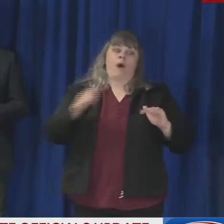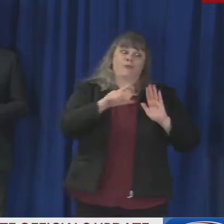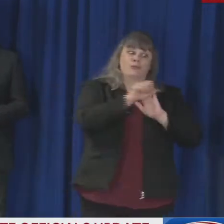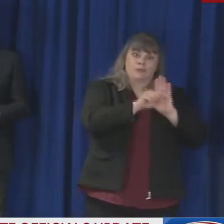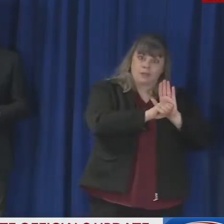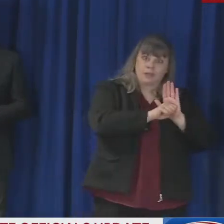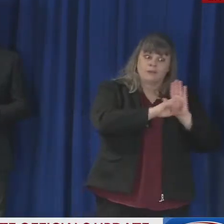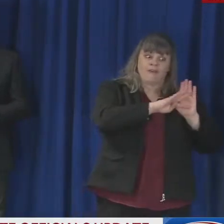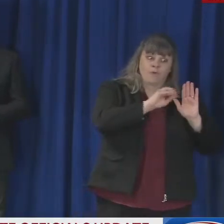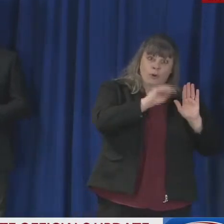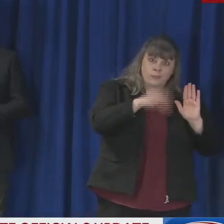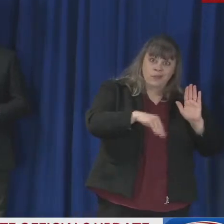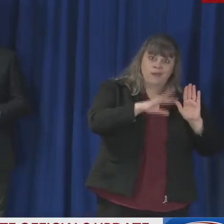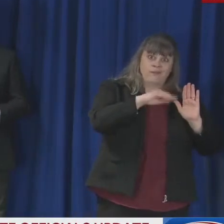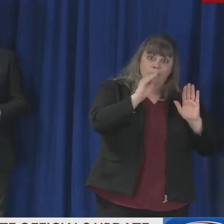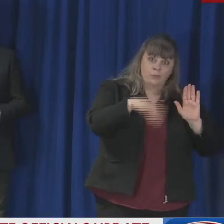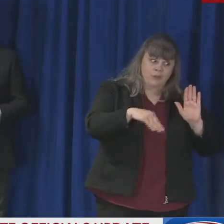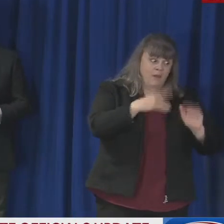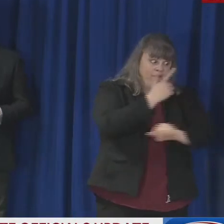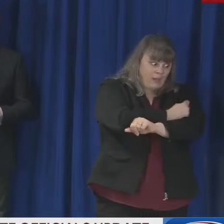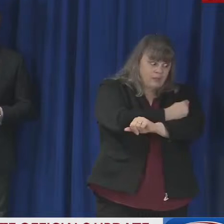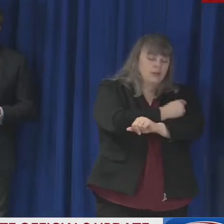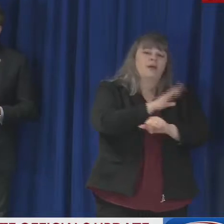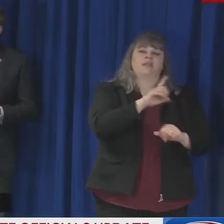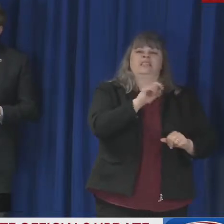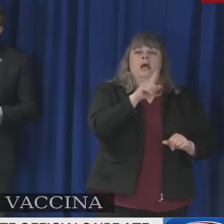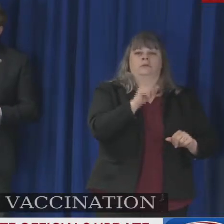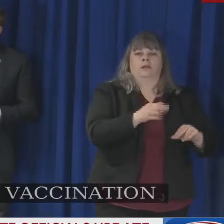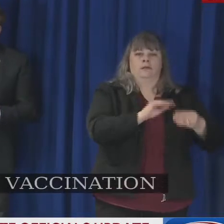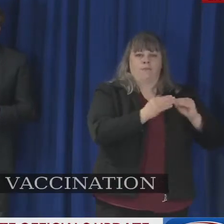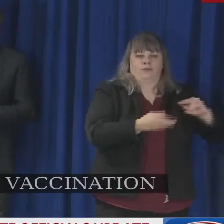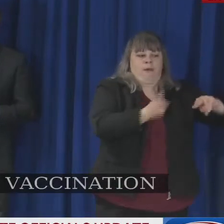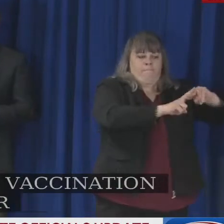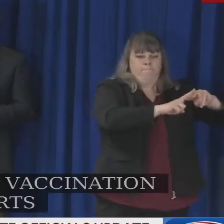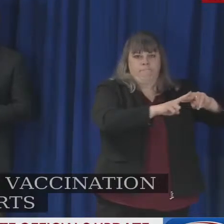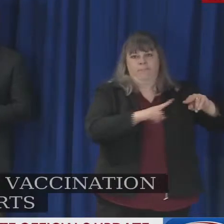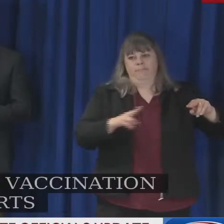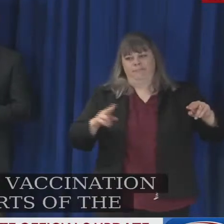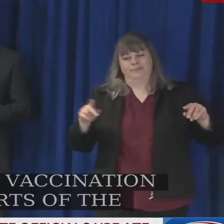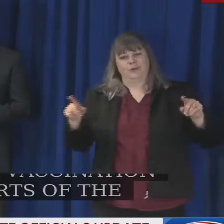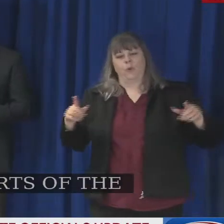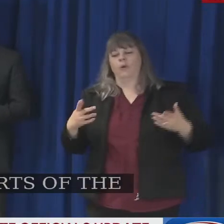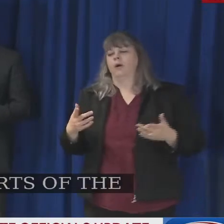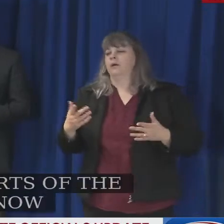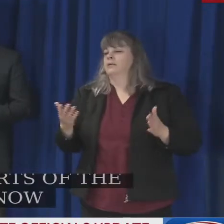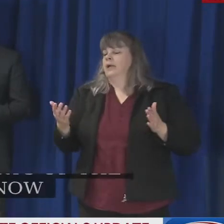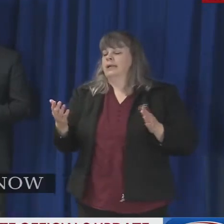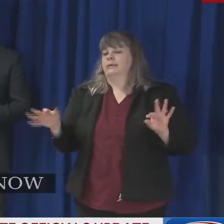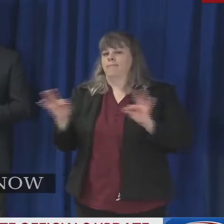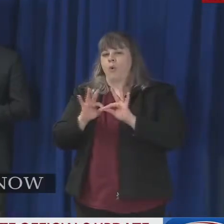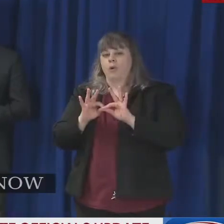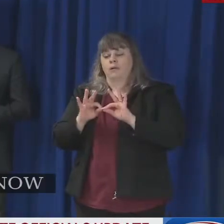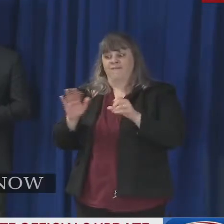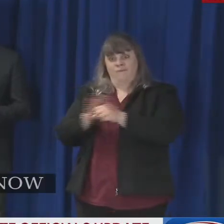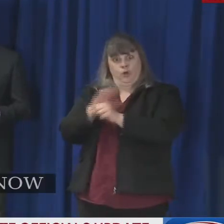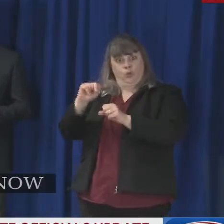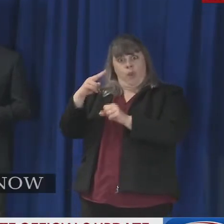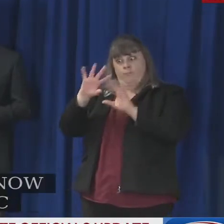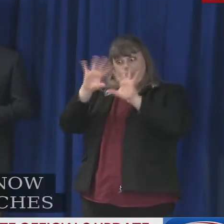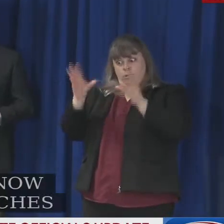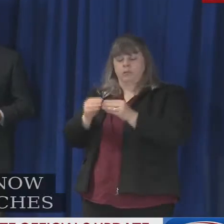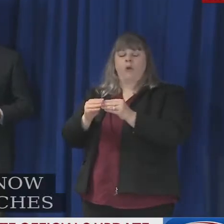country that are now experiencing surges in the Delta variant. So, you know, it's important to also, again, look at this at a town by town, community by community